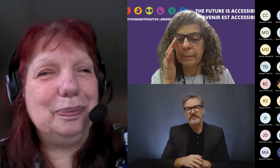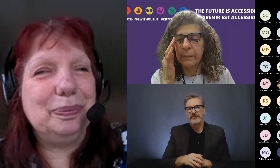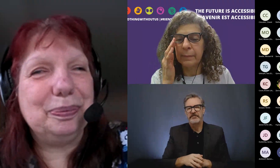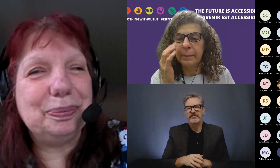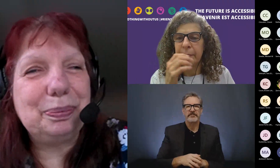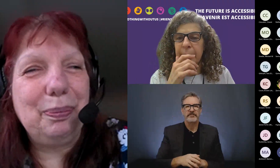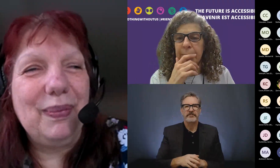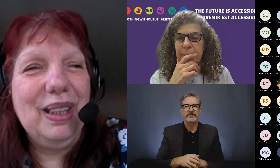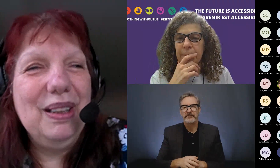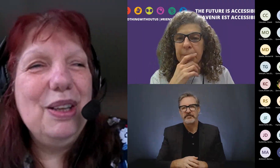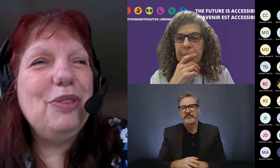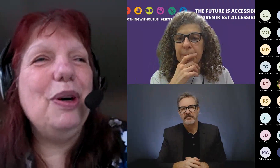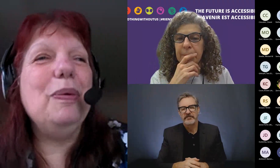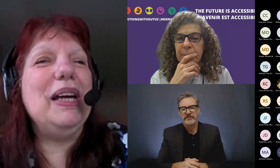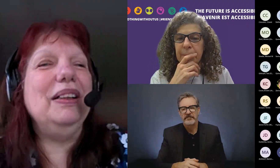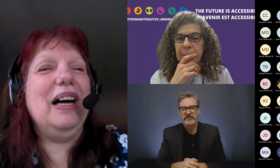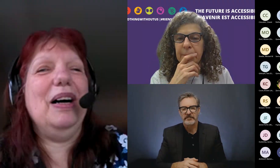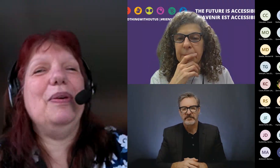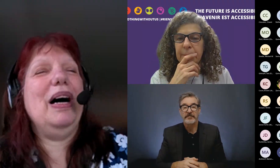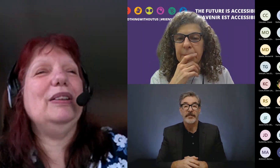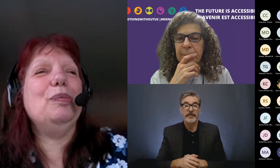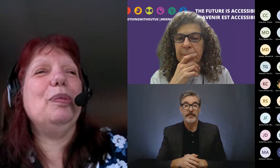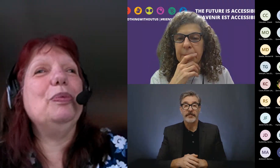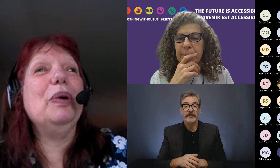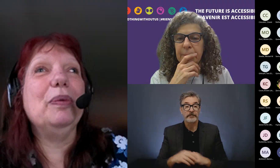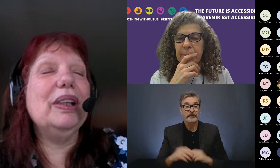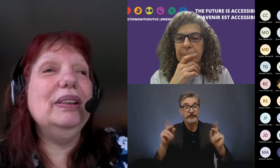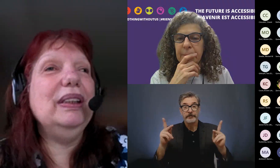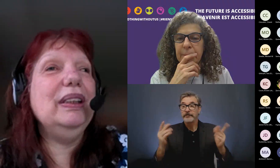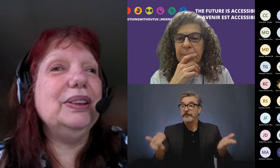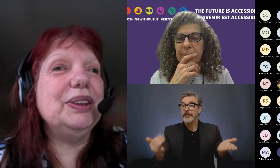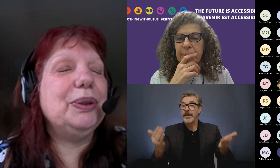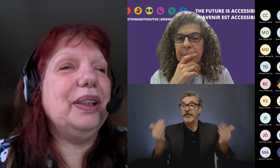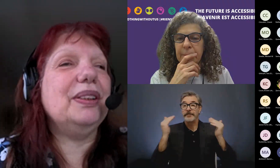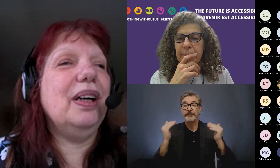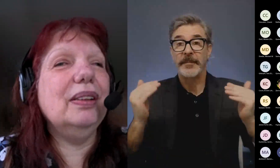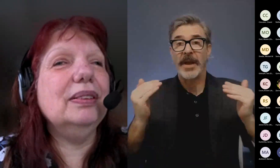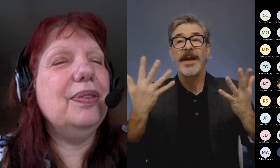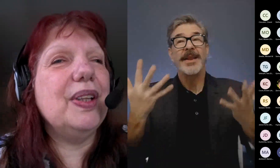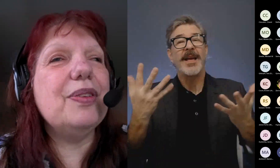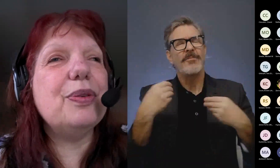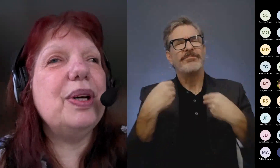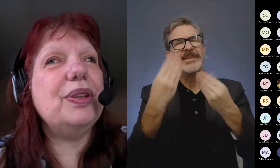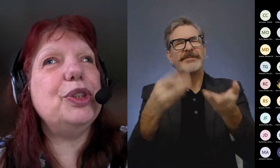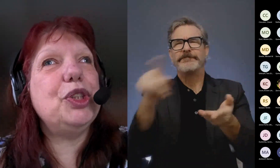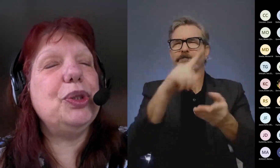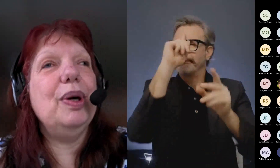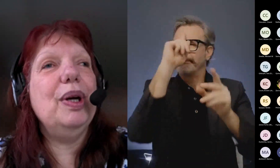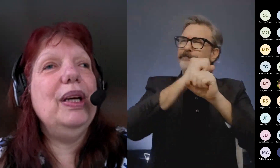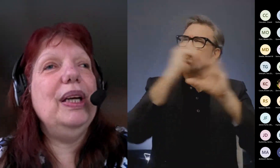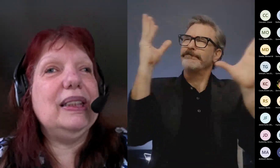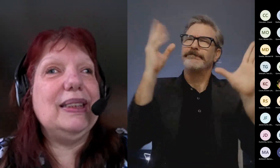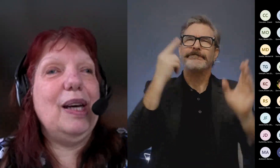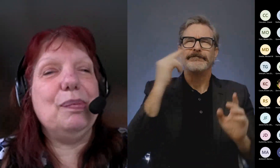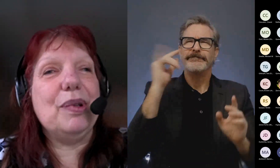mailbox. So we are now at the point where we're going to illustrate all of this with